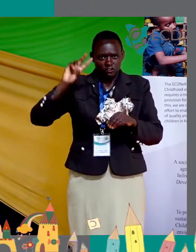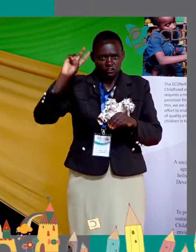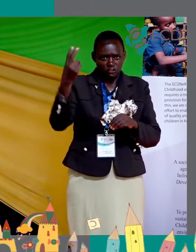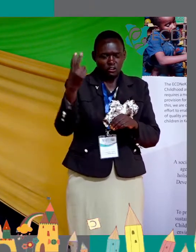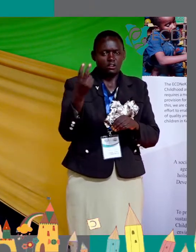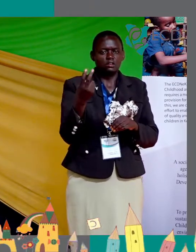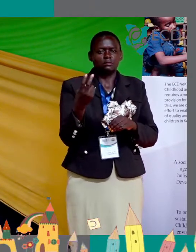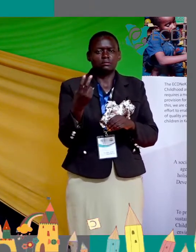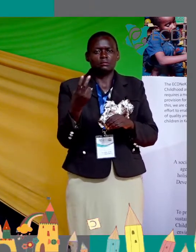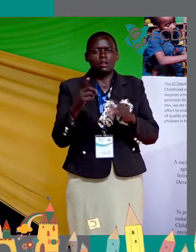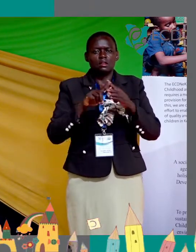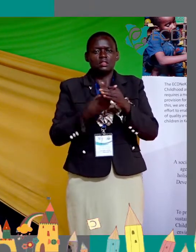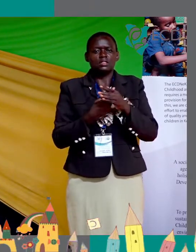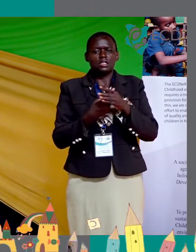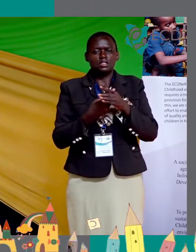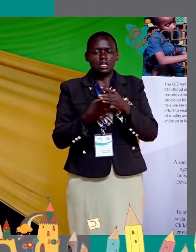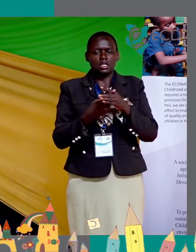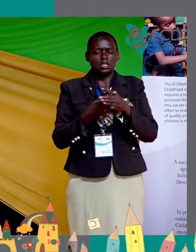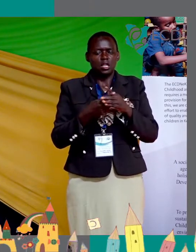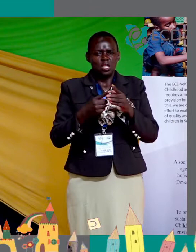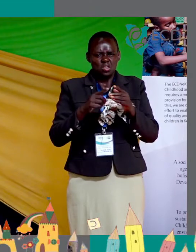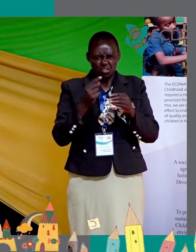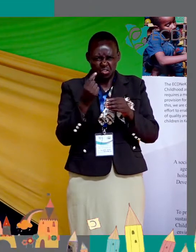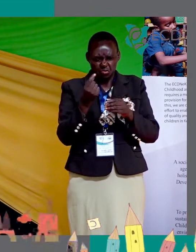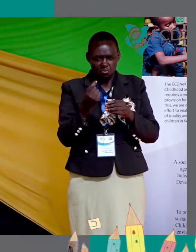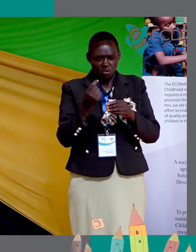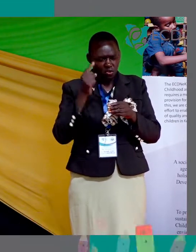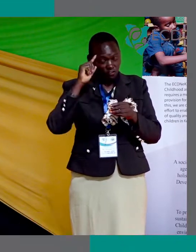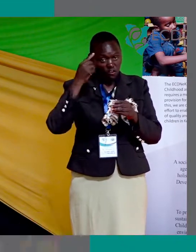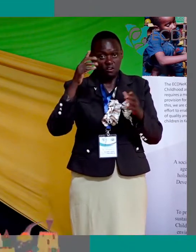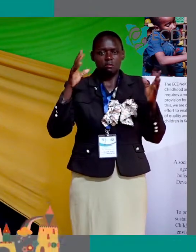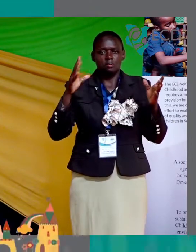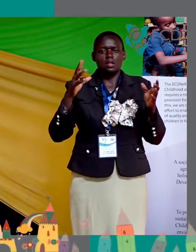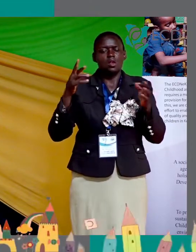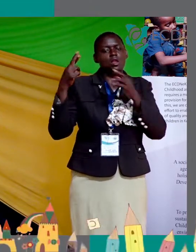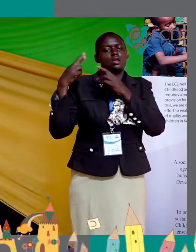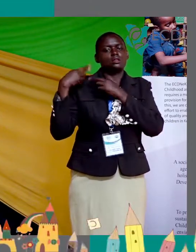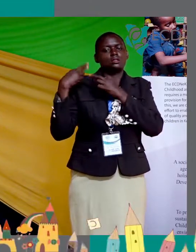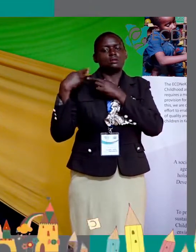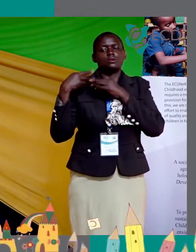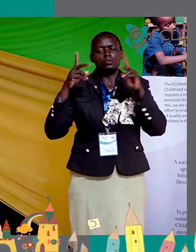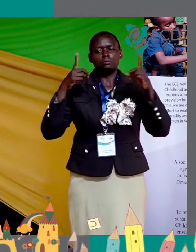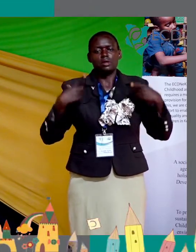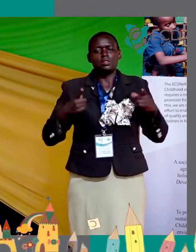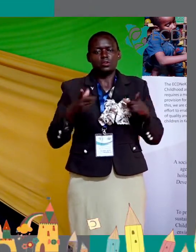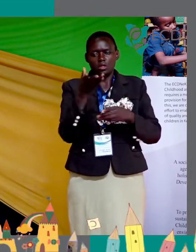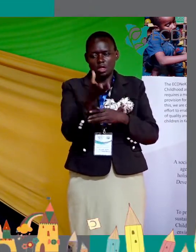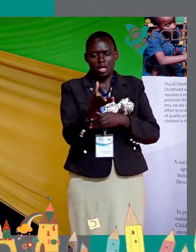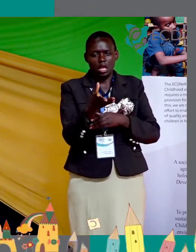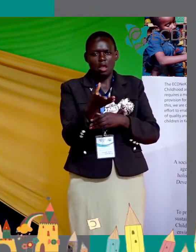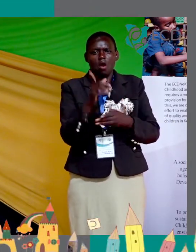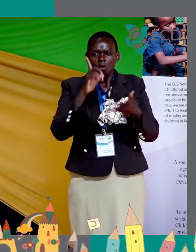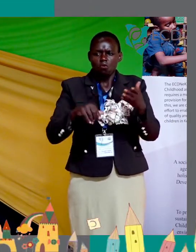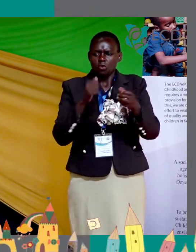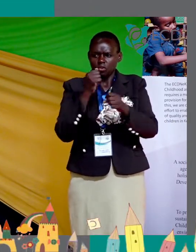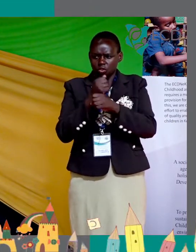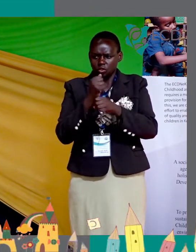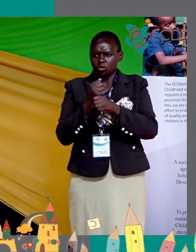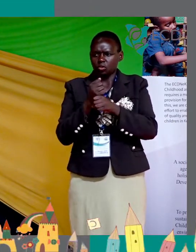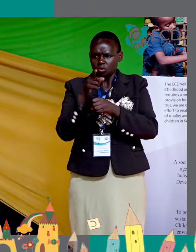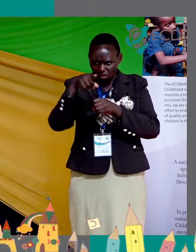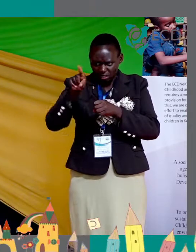one, starting small, thinking big. You are a responsible person in this room today. What is it that you can